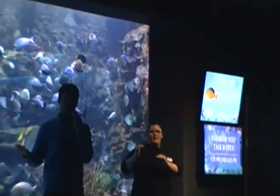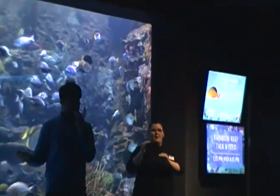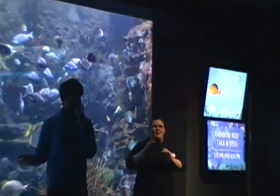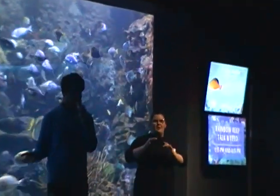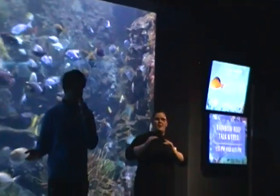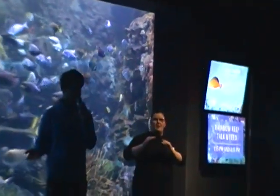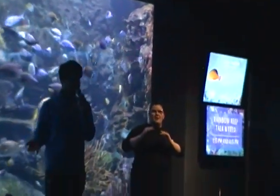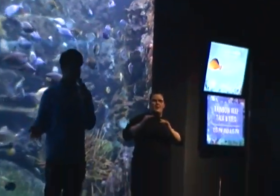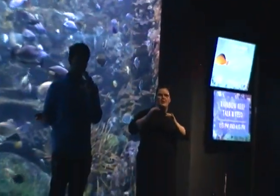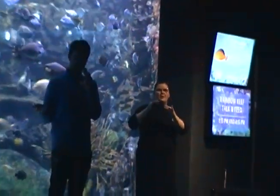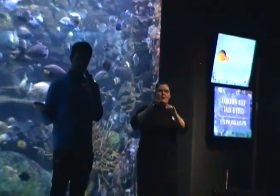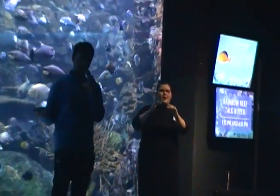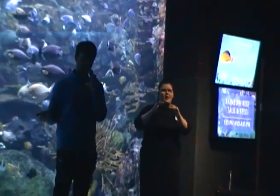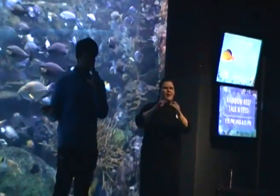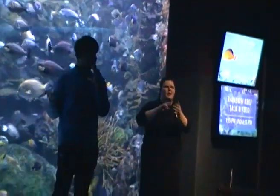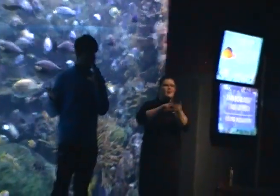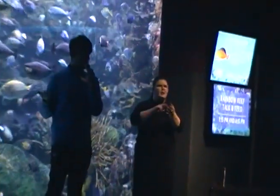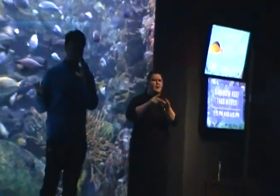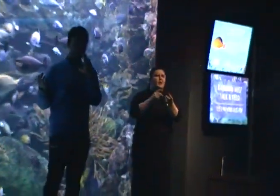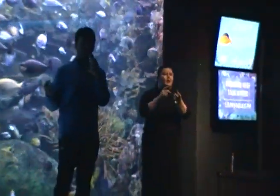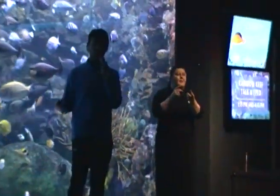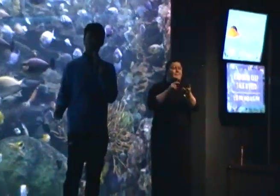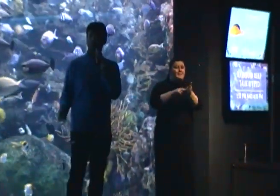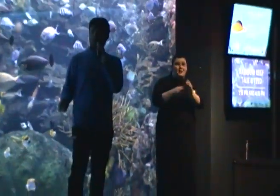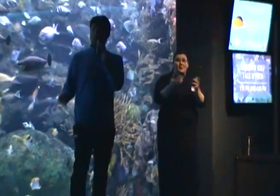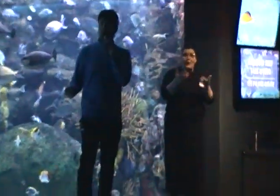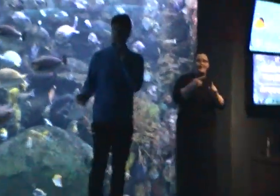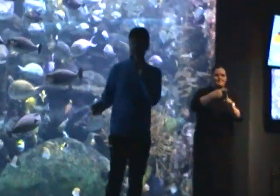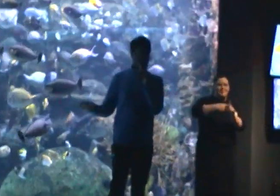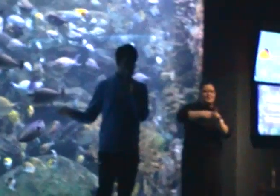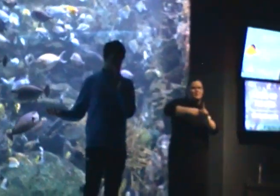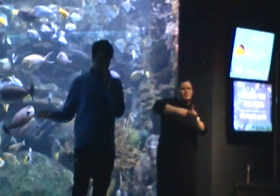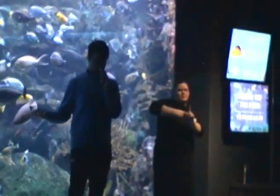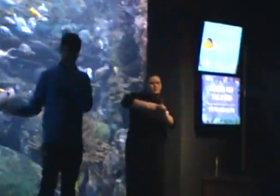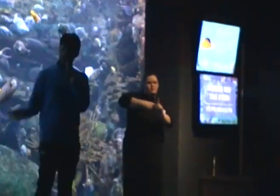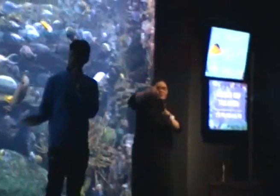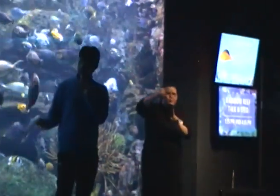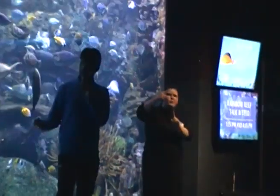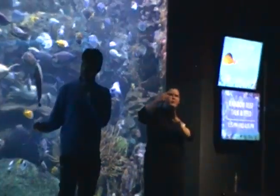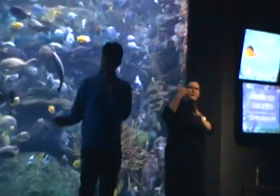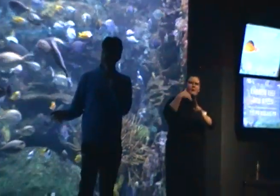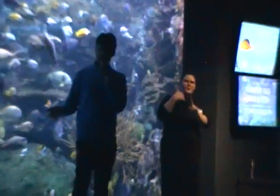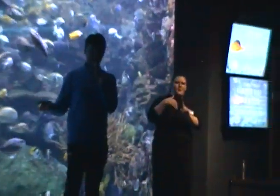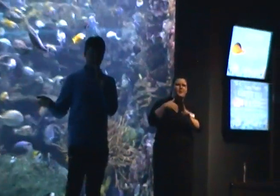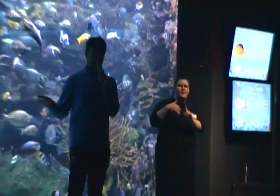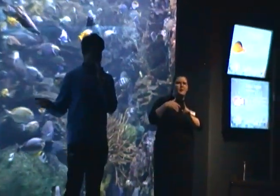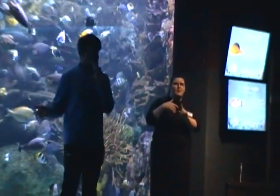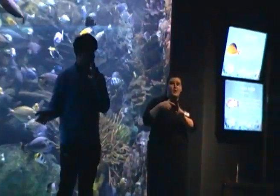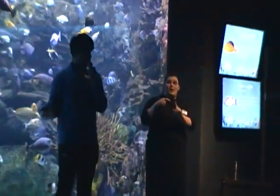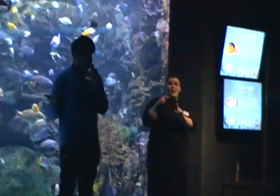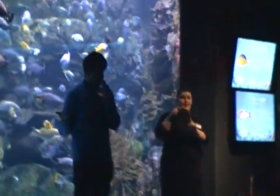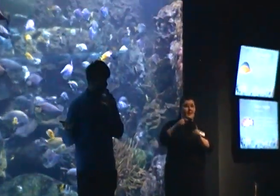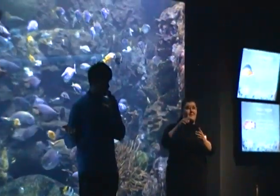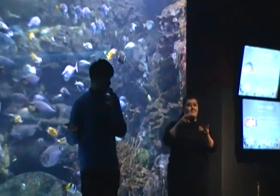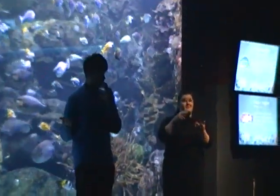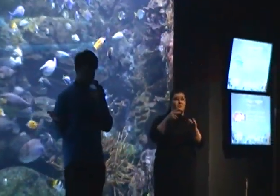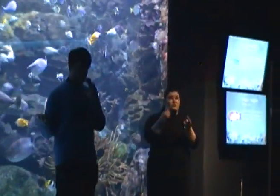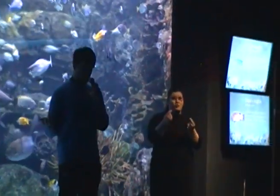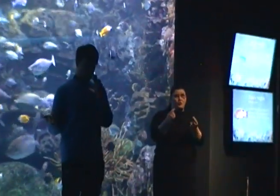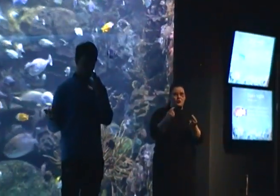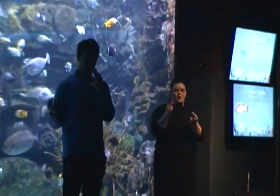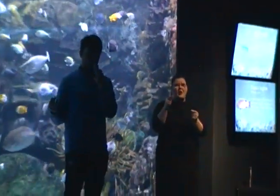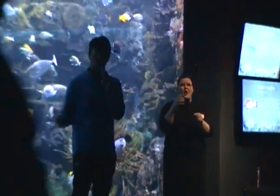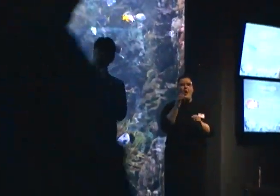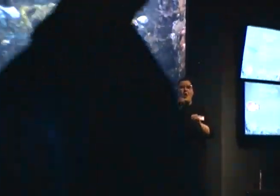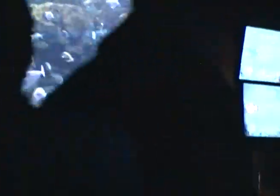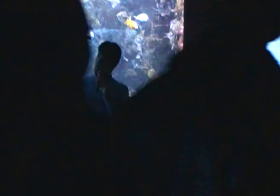is the temperature is raised very quickly, which another natural consequence of that is the temperature of the ocean has